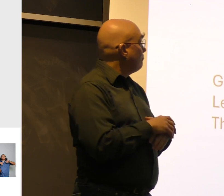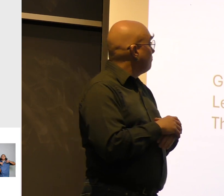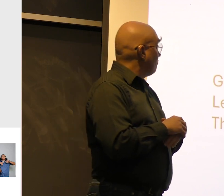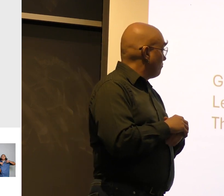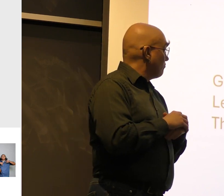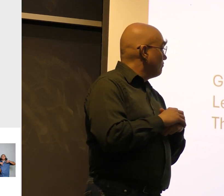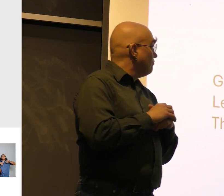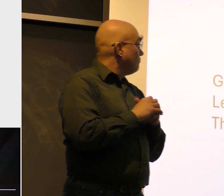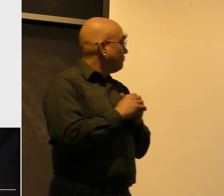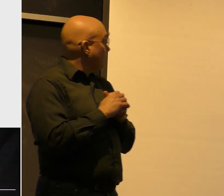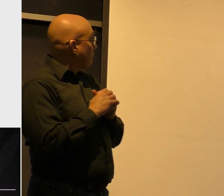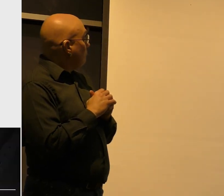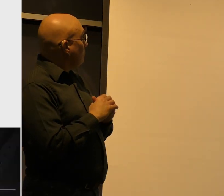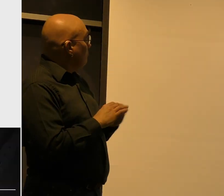All right.